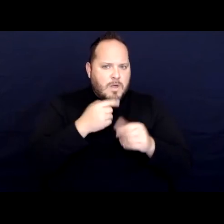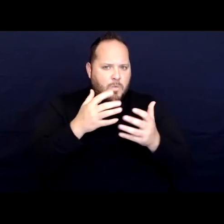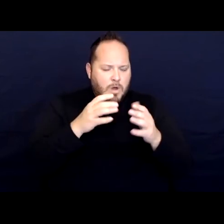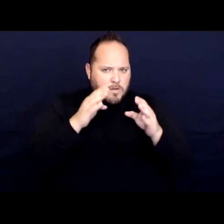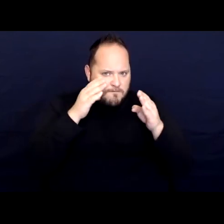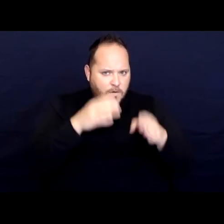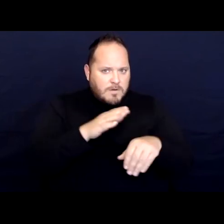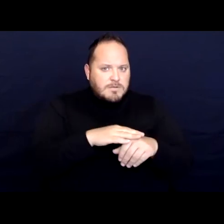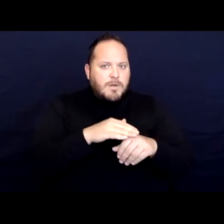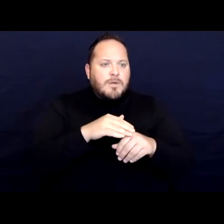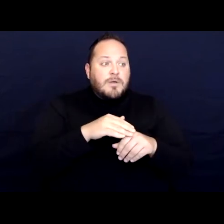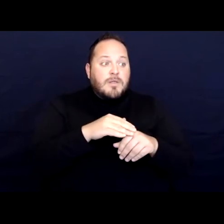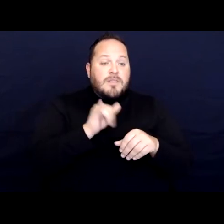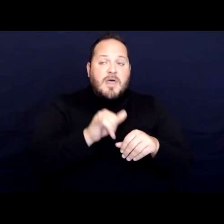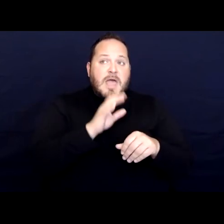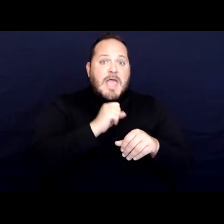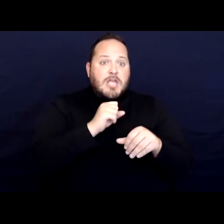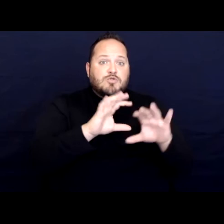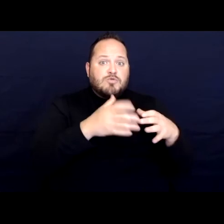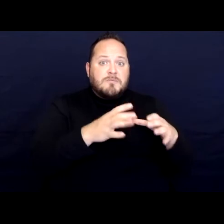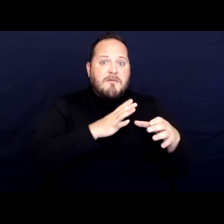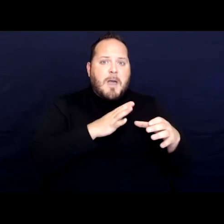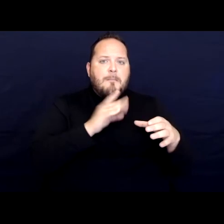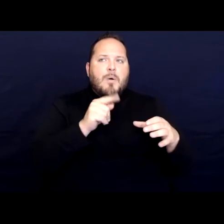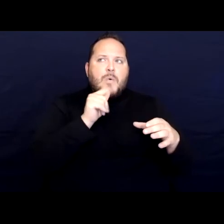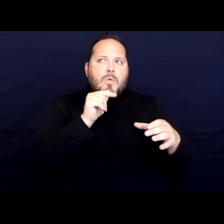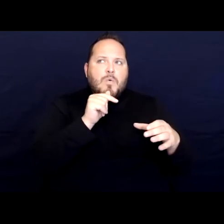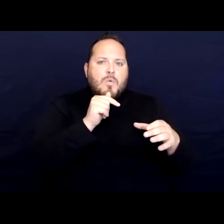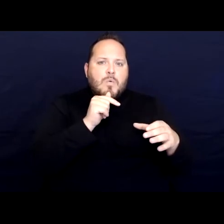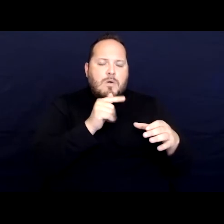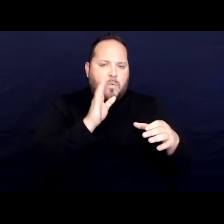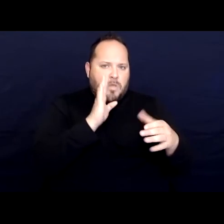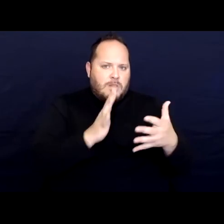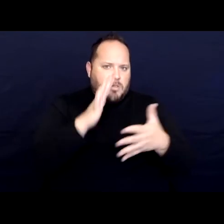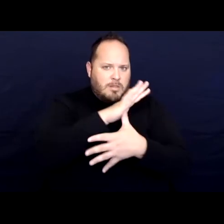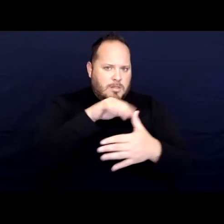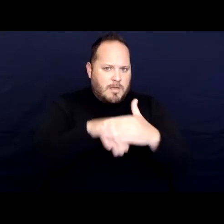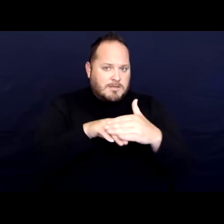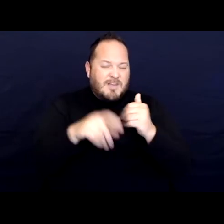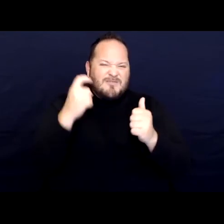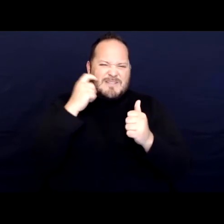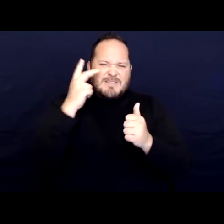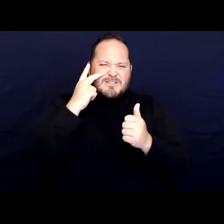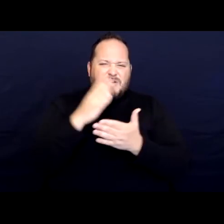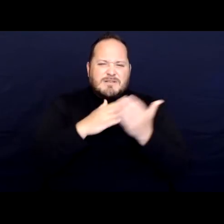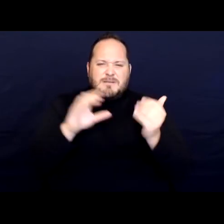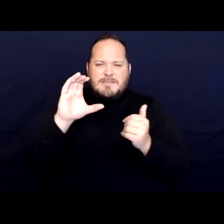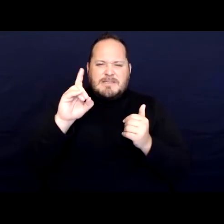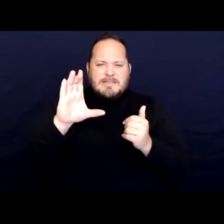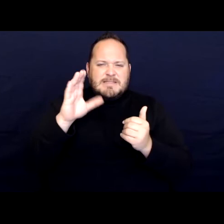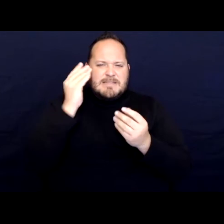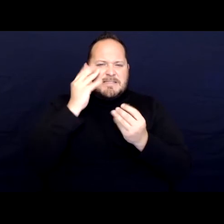getting access. And so I just recently saw some of the CDC data that came out, I think